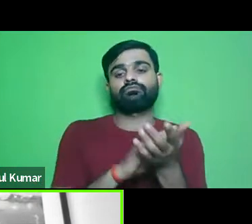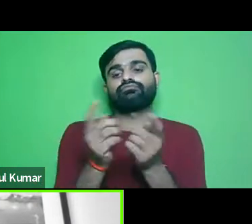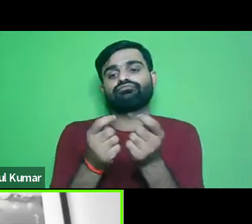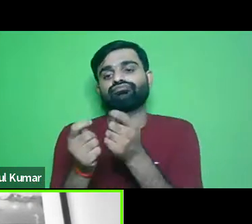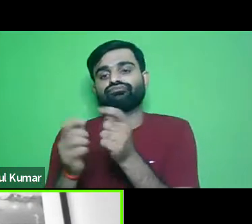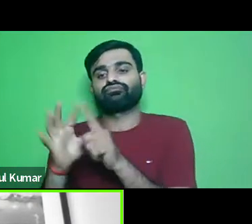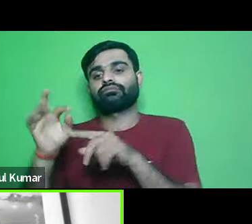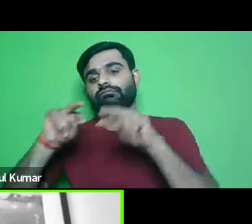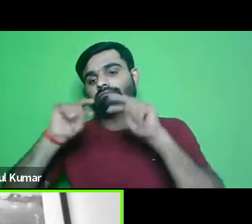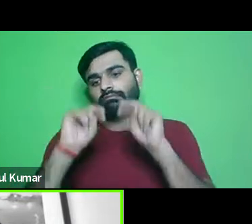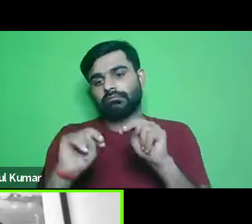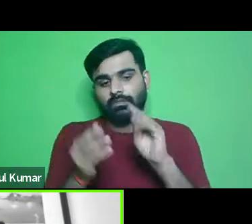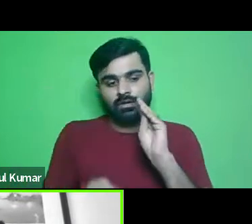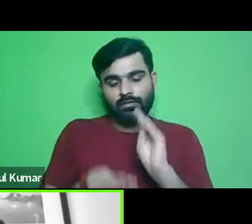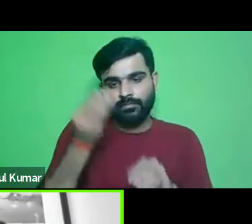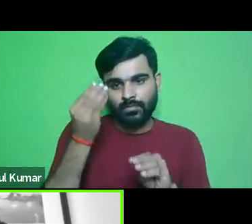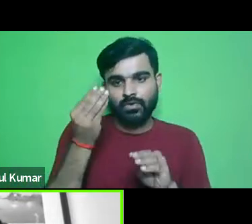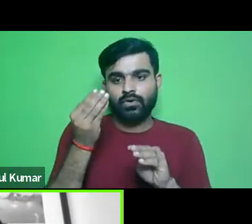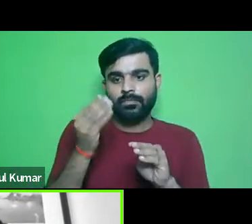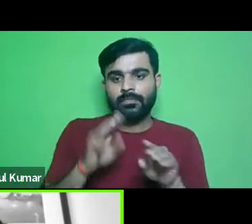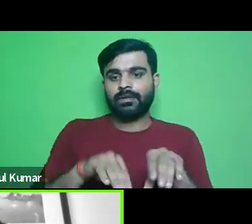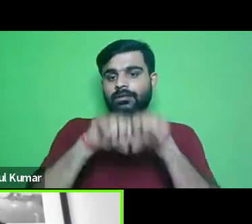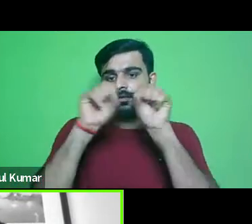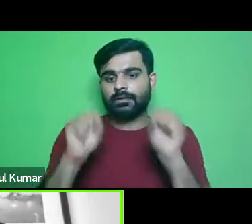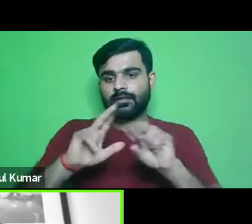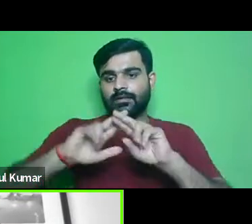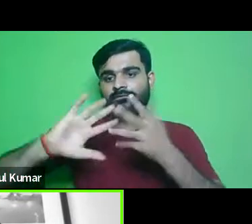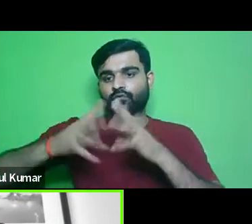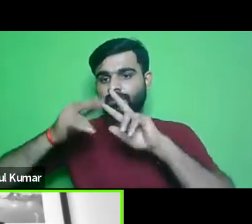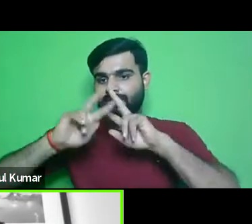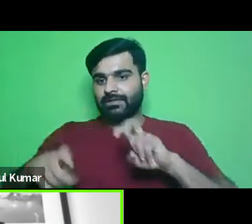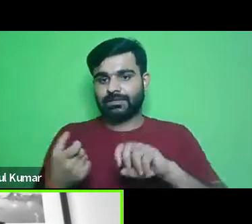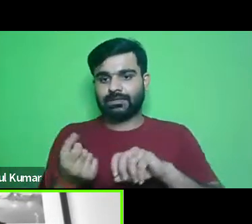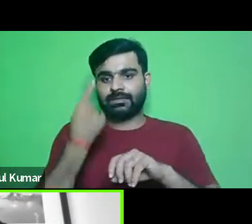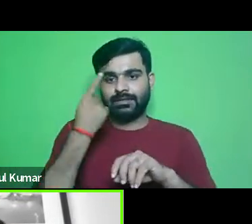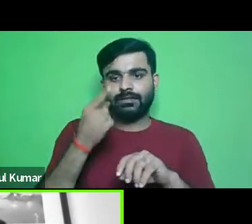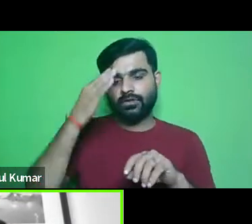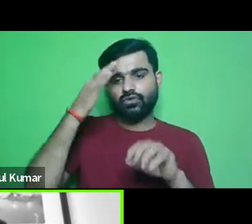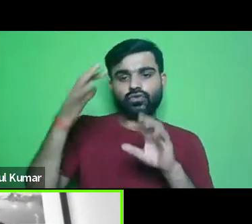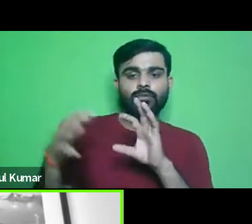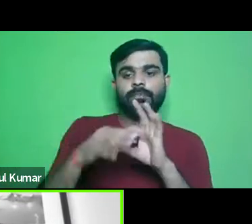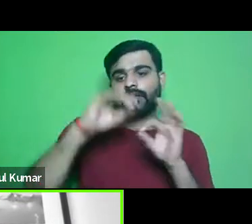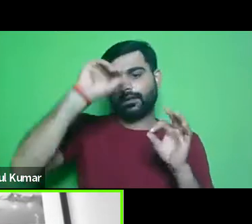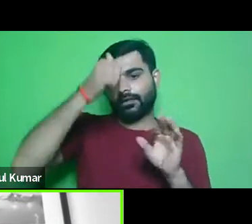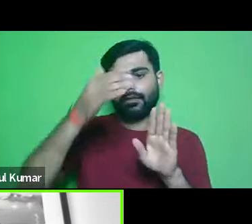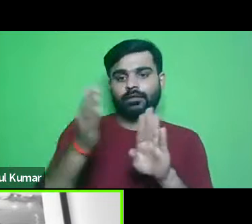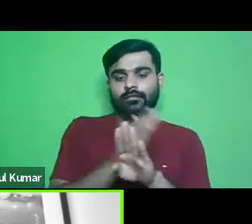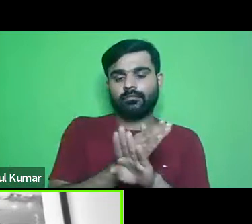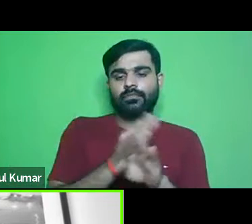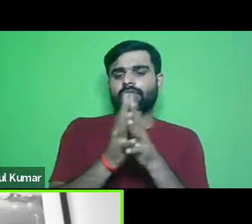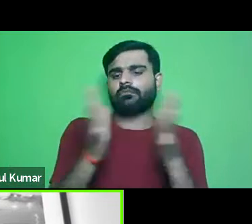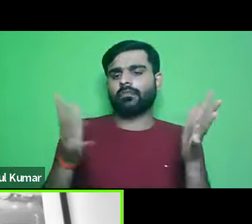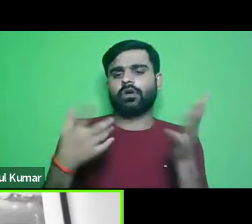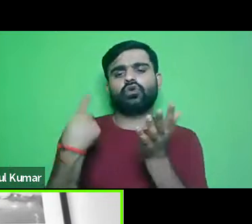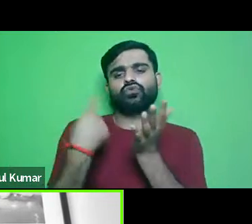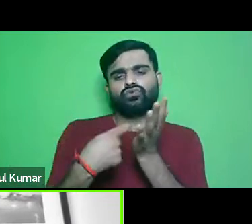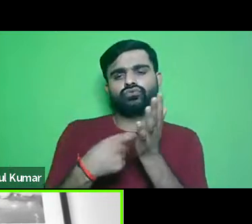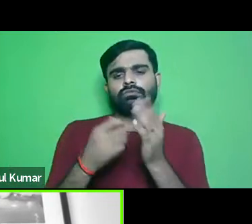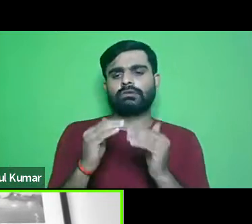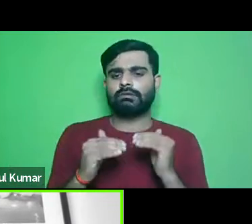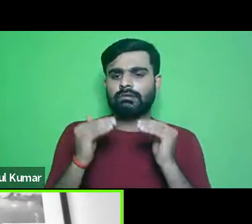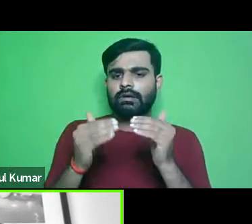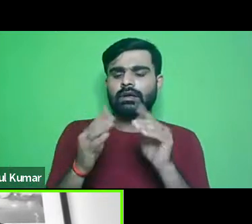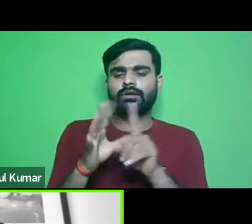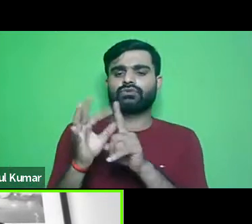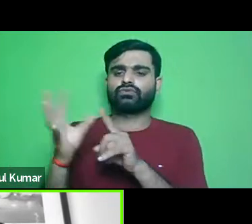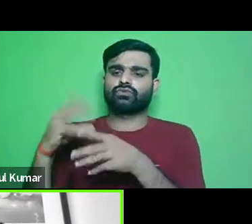think requires more systemic and fundamental research to be understood in the context of India before a lot of the principles and hype that generally